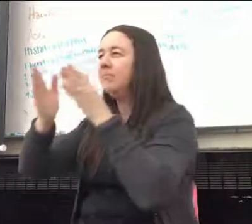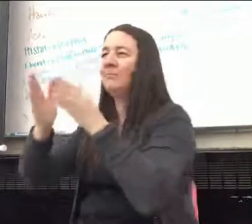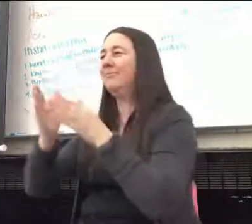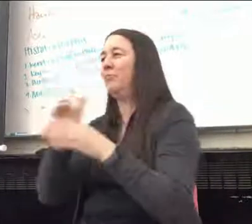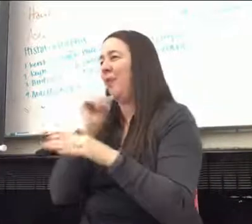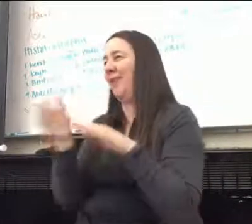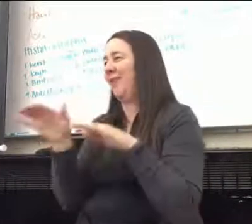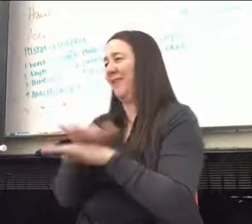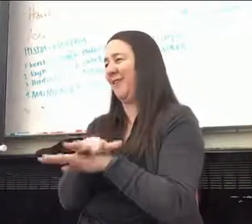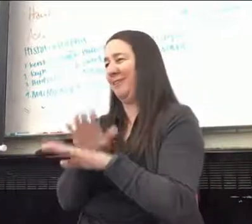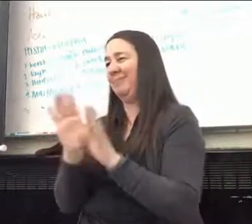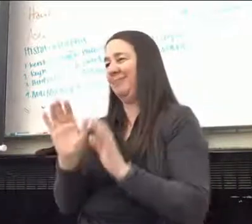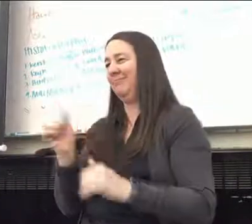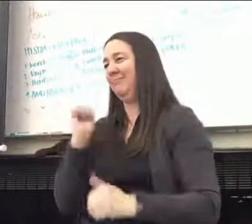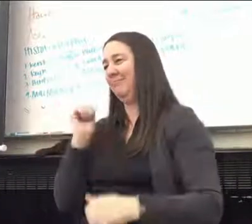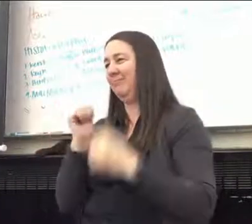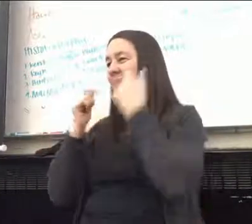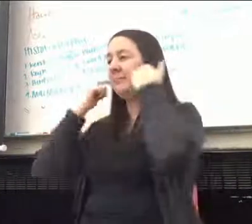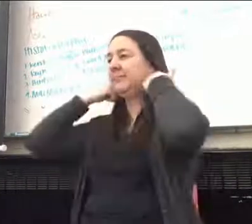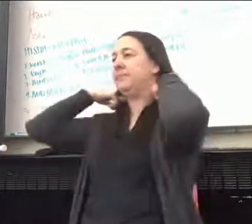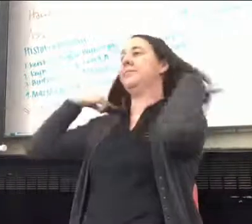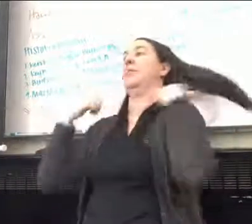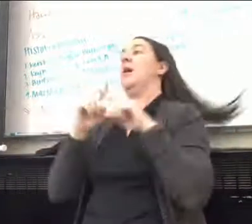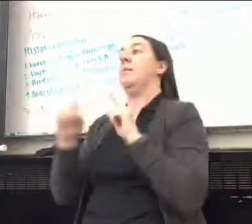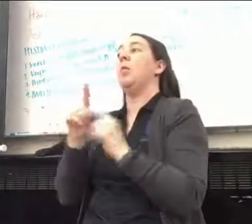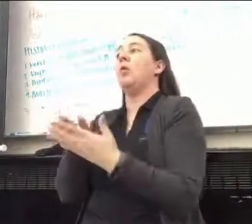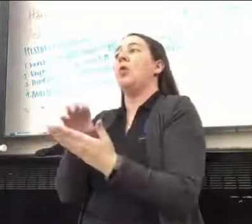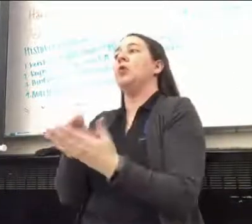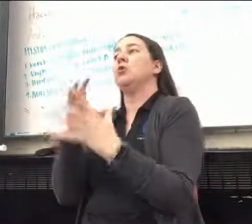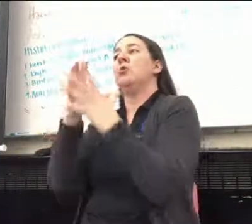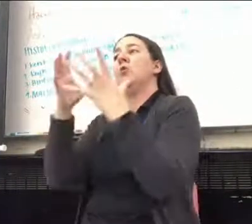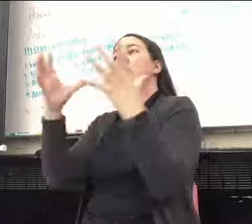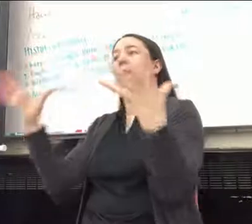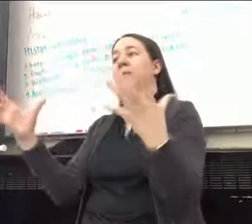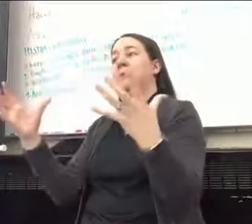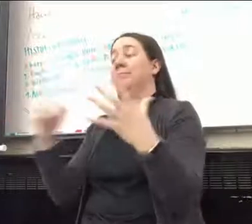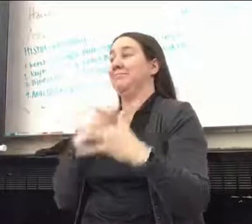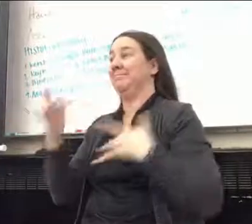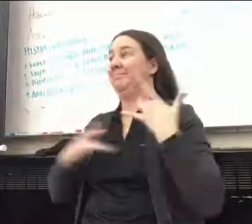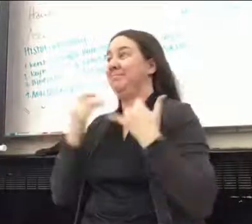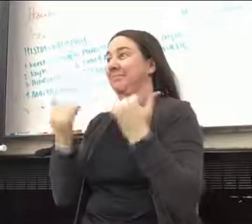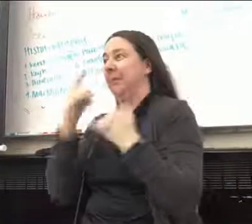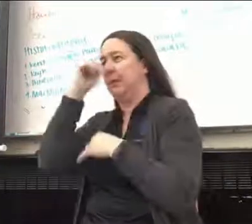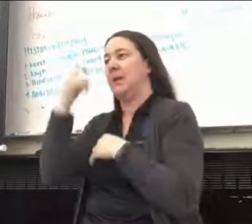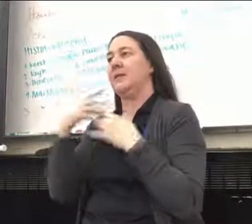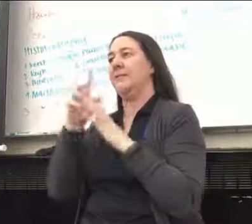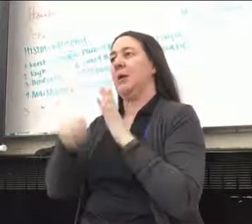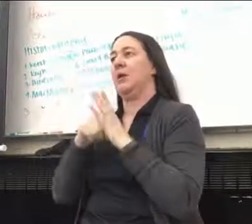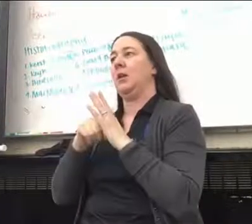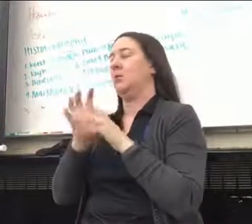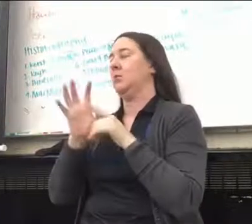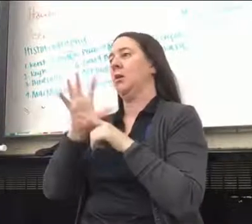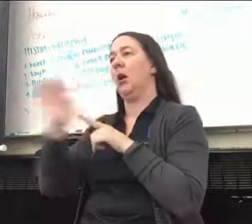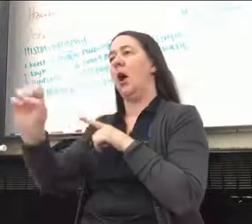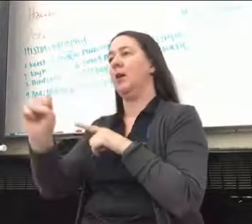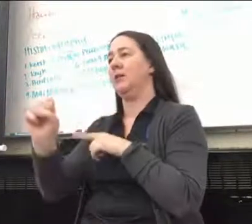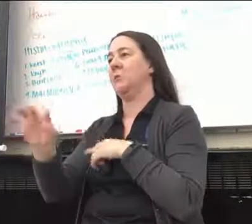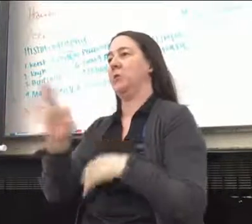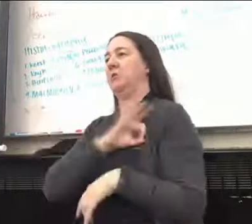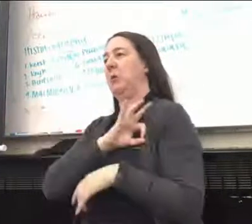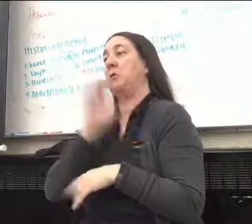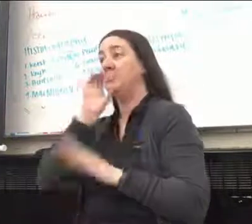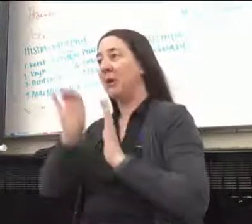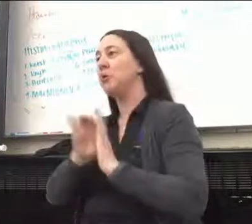cover it, unfortunately, but we're going to learn a ton. And I'm really excited about today because I have a ton of really cool videos and stuff like that and gross pictures, so it's going to be a